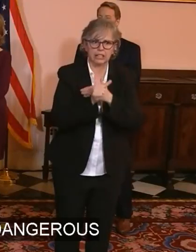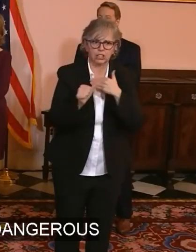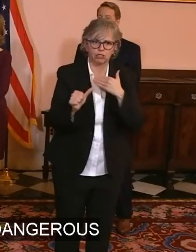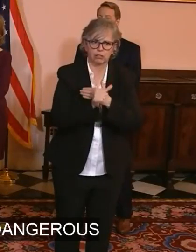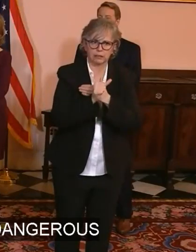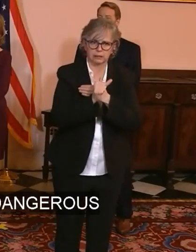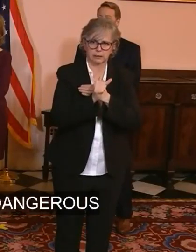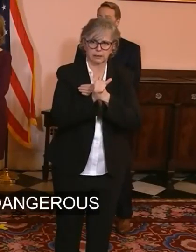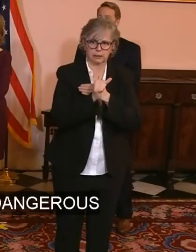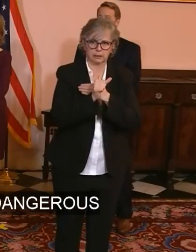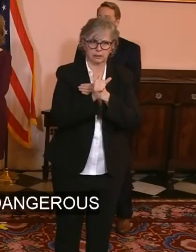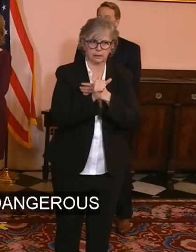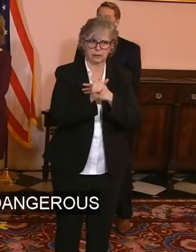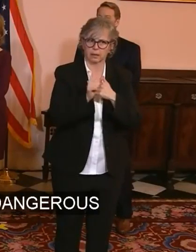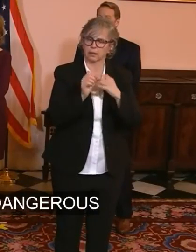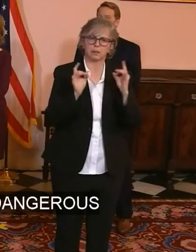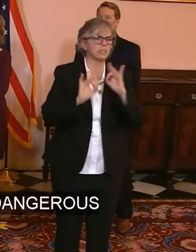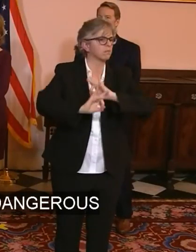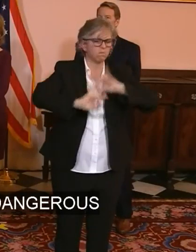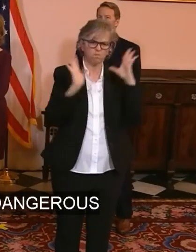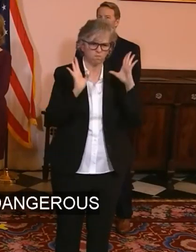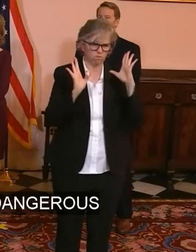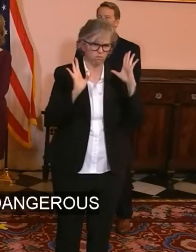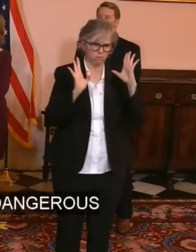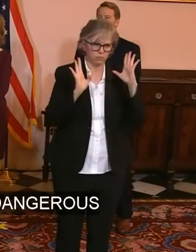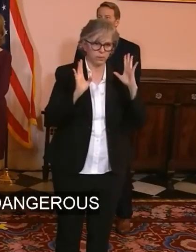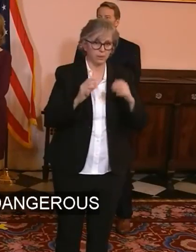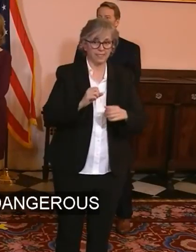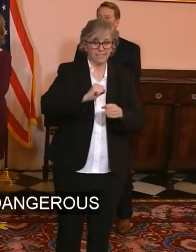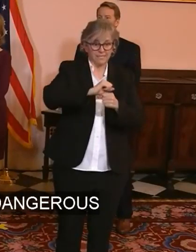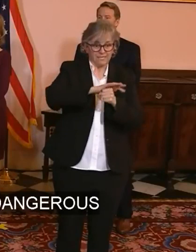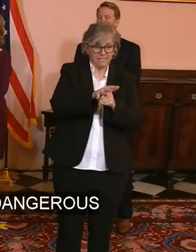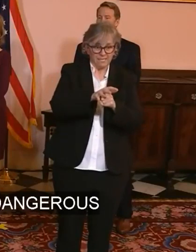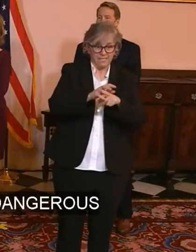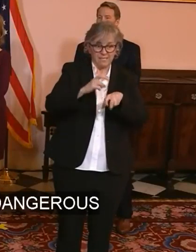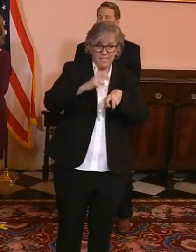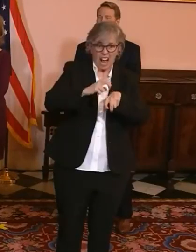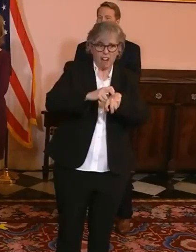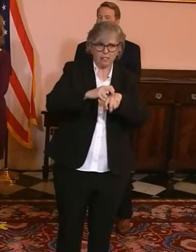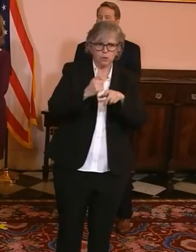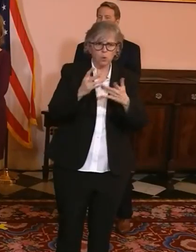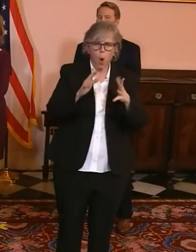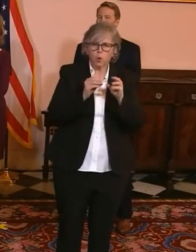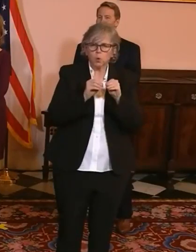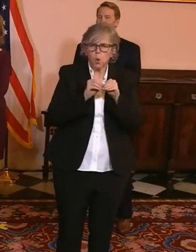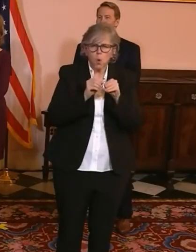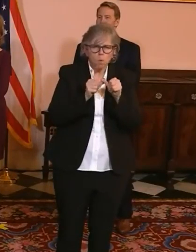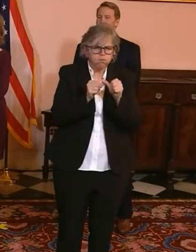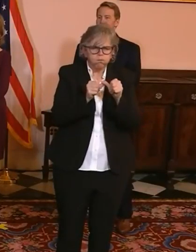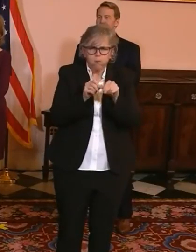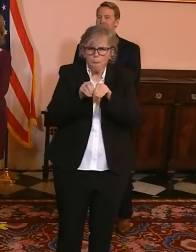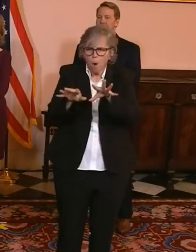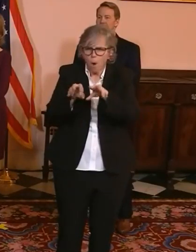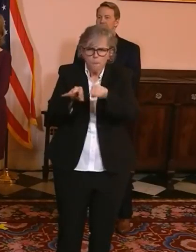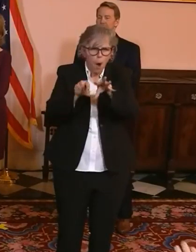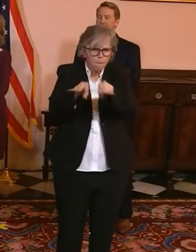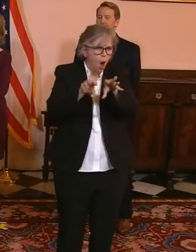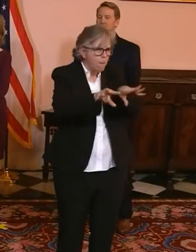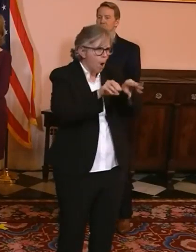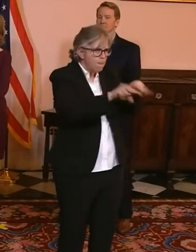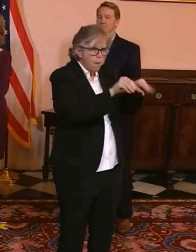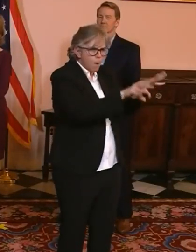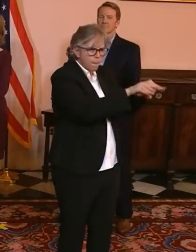This virus's mission is to reproduce. And for it to go from person to